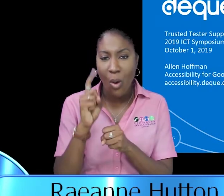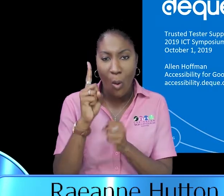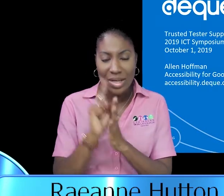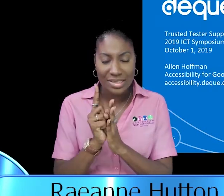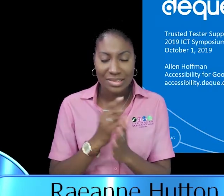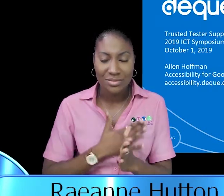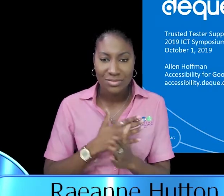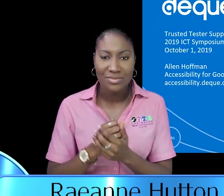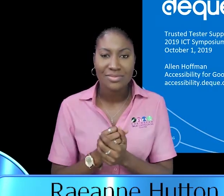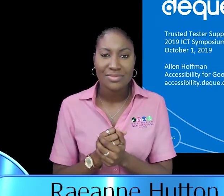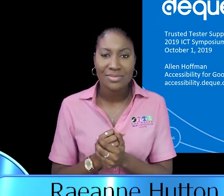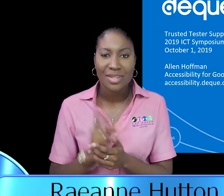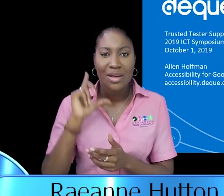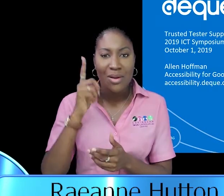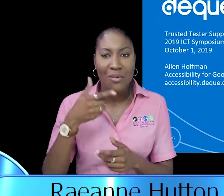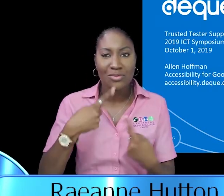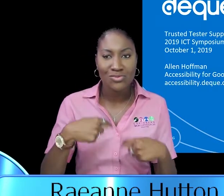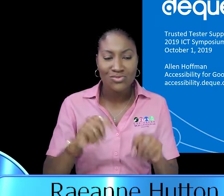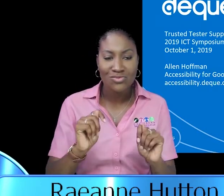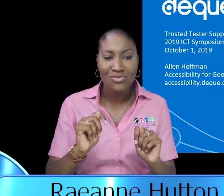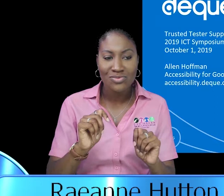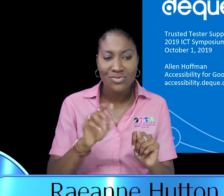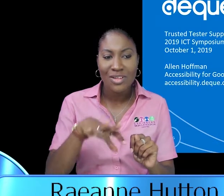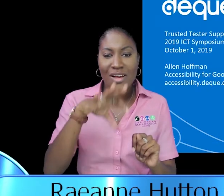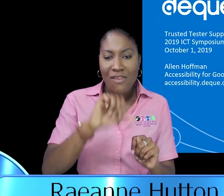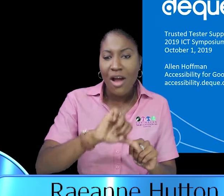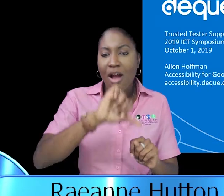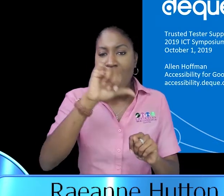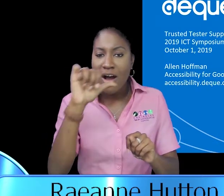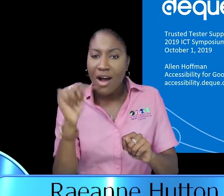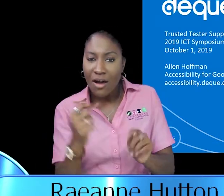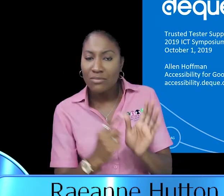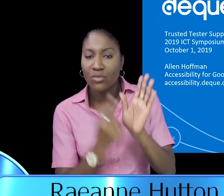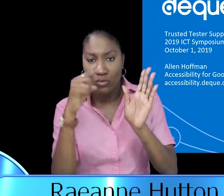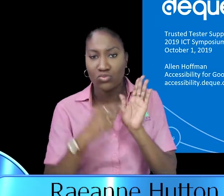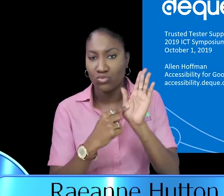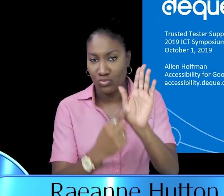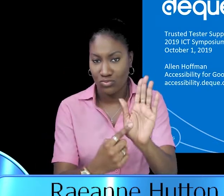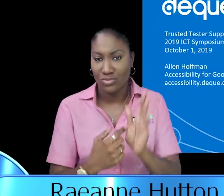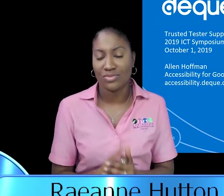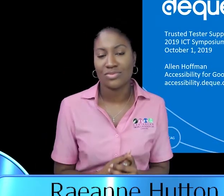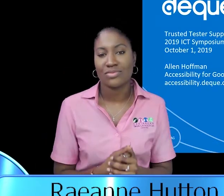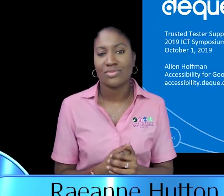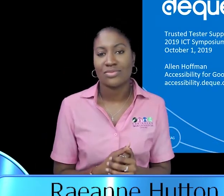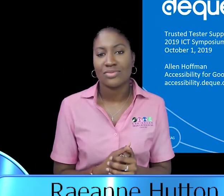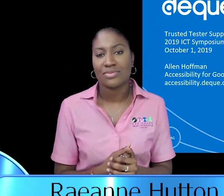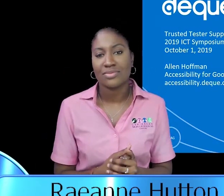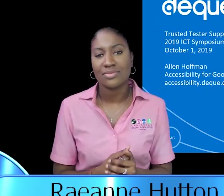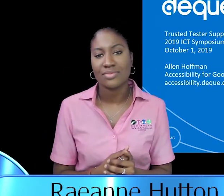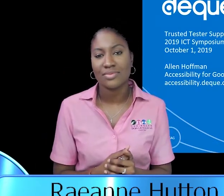Hold on just one second, and I will jump to my next slide. Accessibility matters. Only. Slide 7. Slide